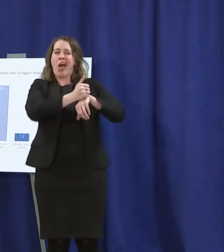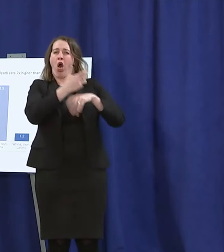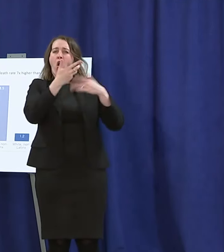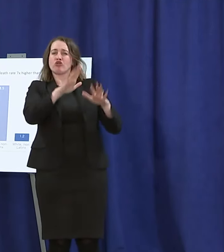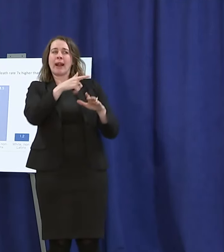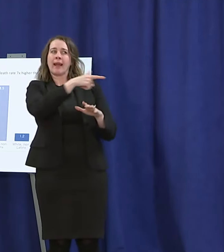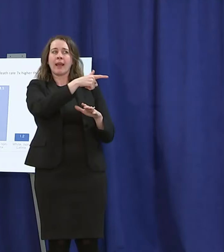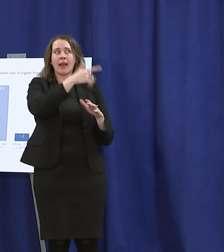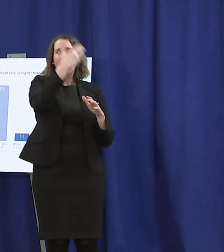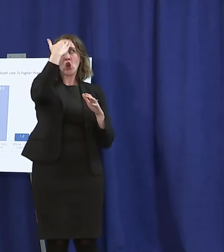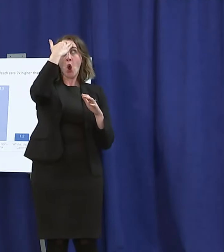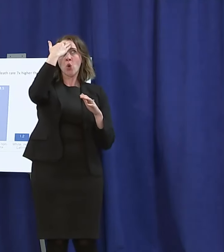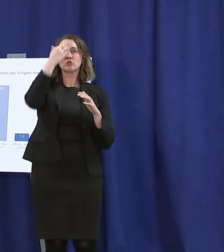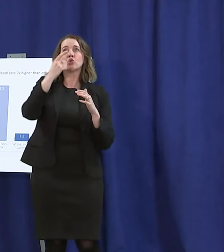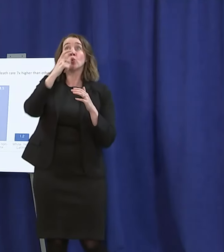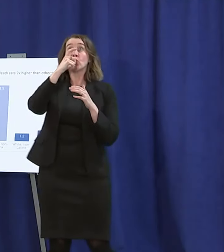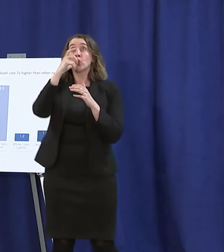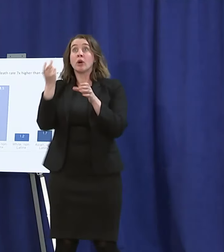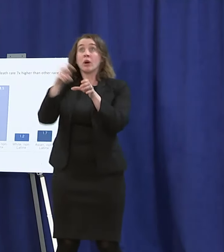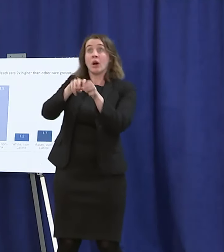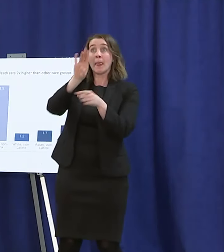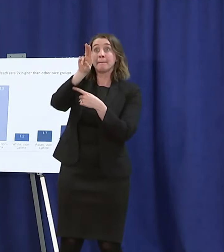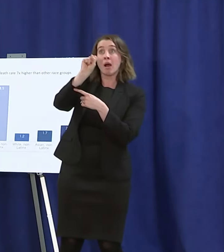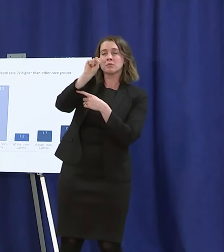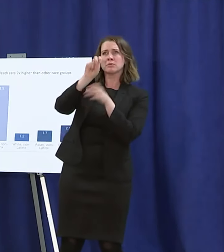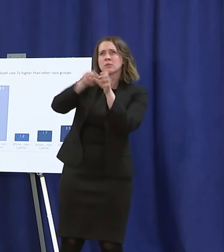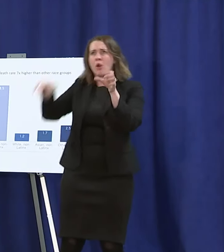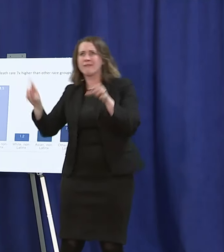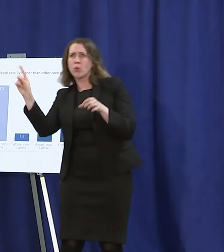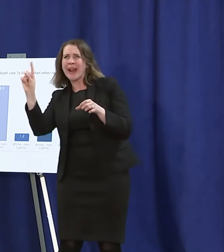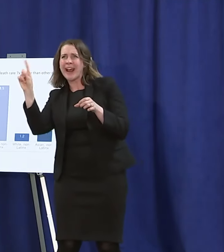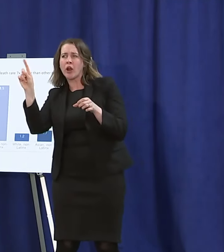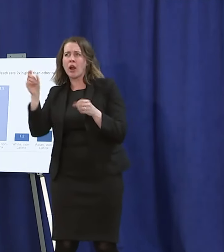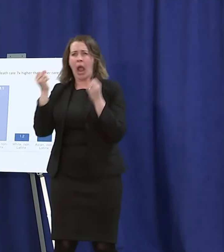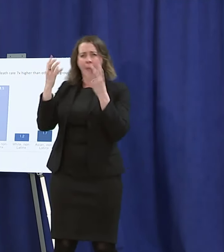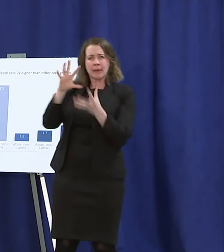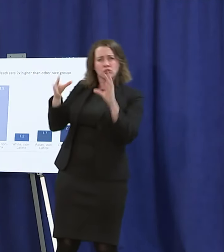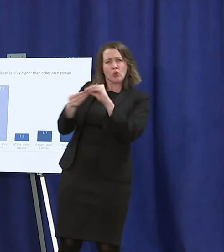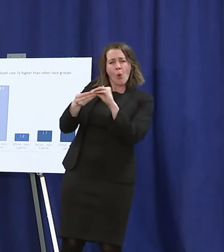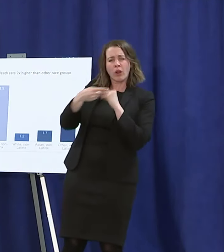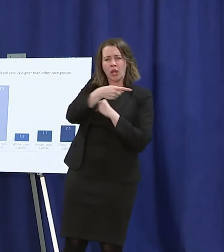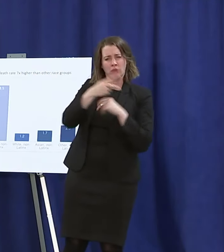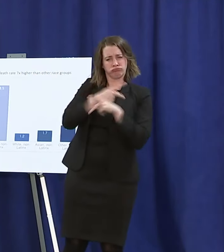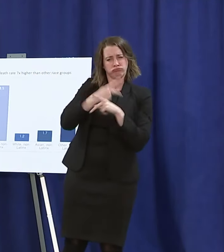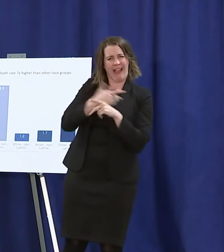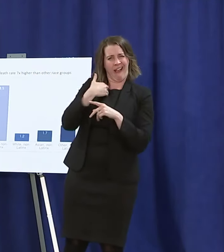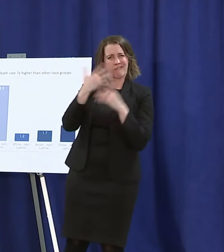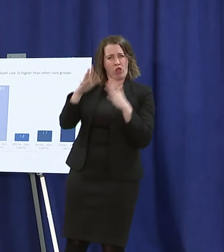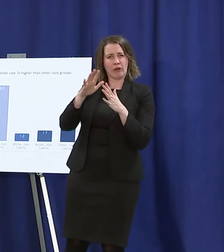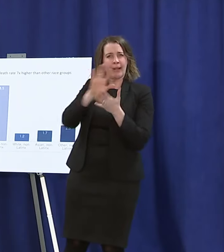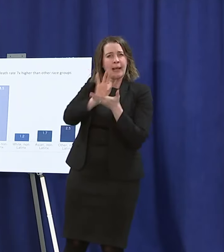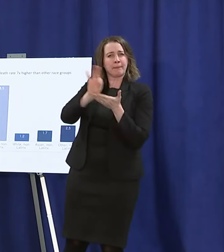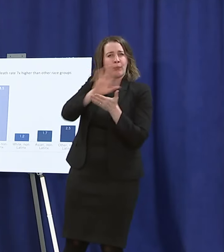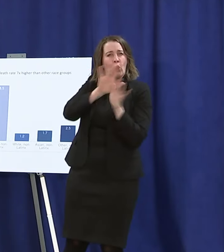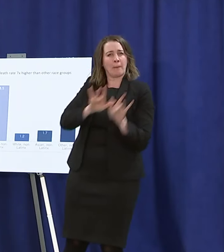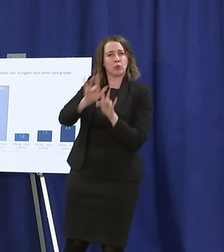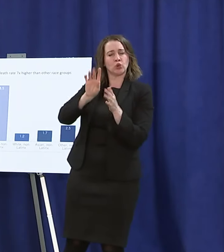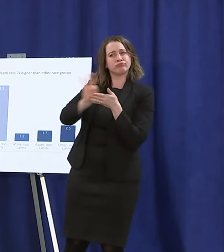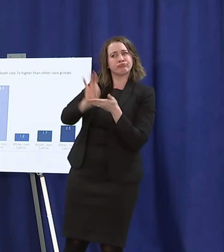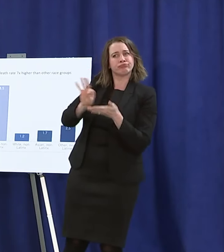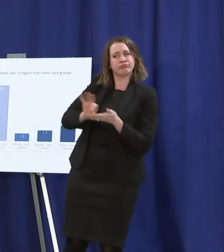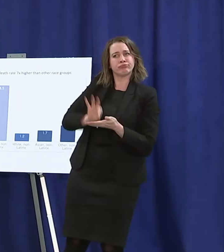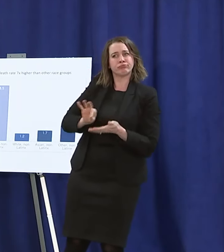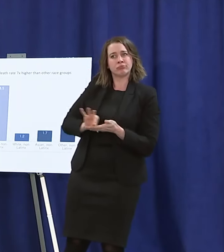of people that are getting on a bus at any given time. It can monitor the amount of people that are on a bus. So they took the kind of